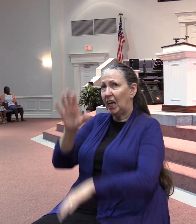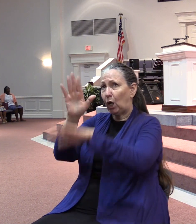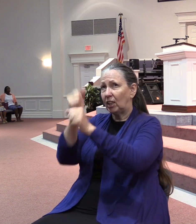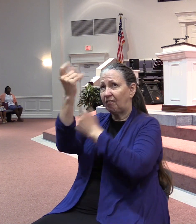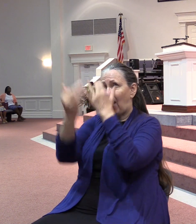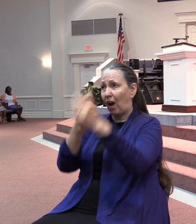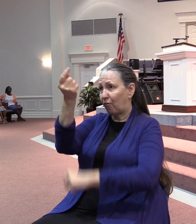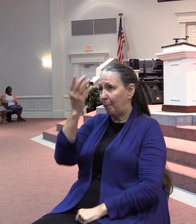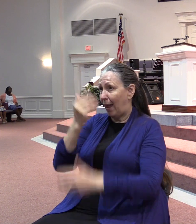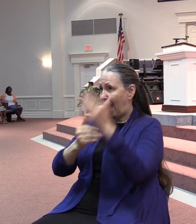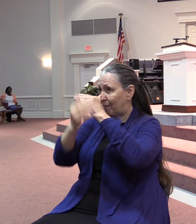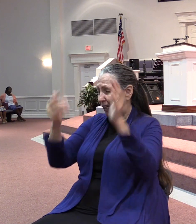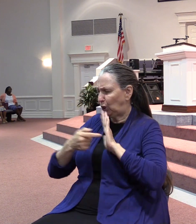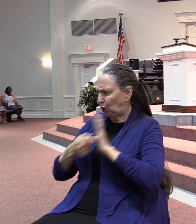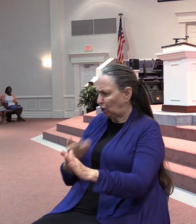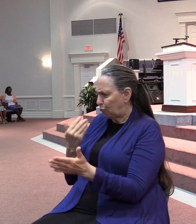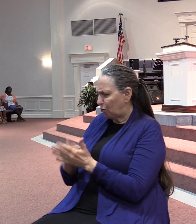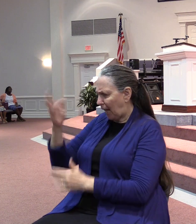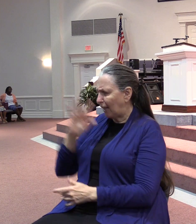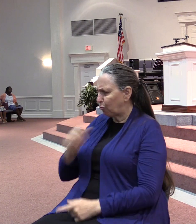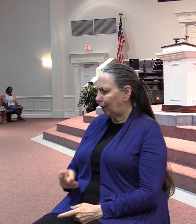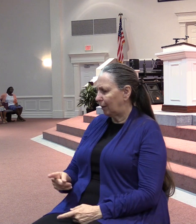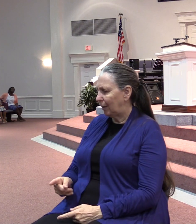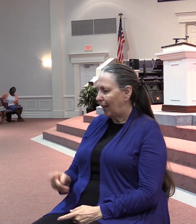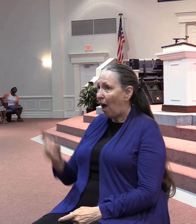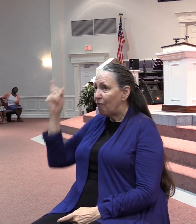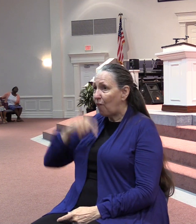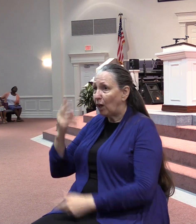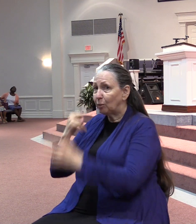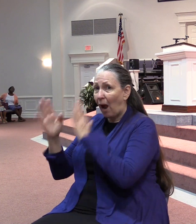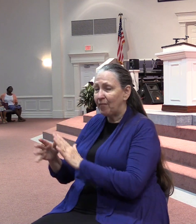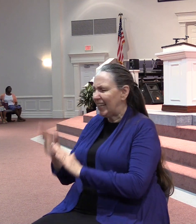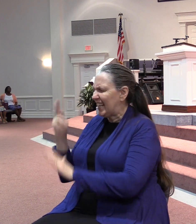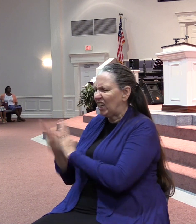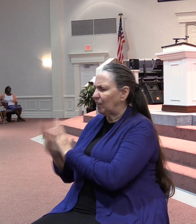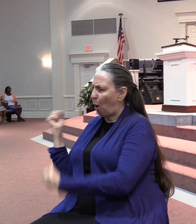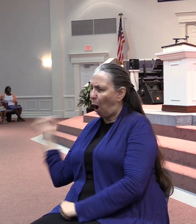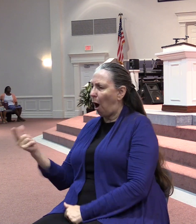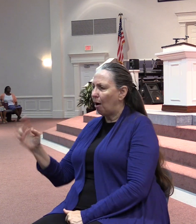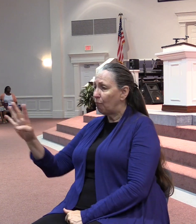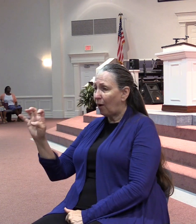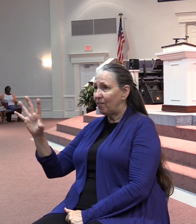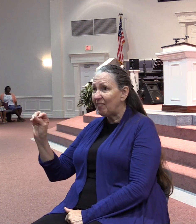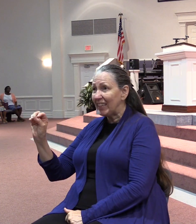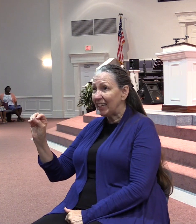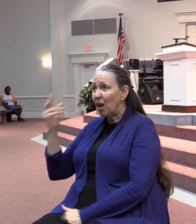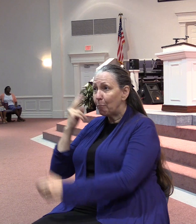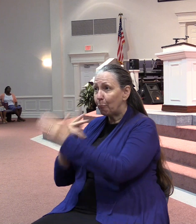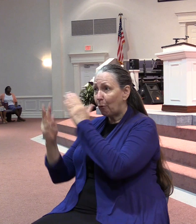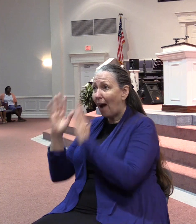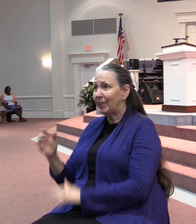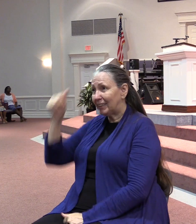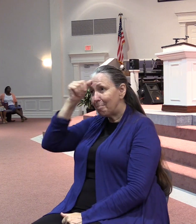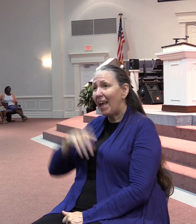heaven. Mighty manifestation of the Spirit of God. He gets rid of all the prophets of Baal. He's able to withstand 450